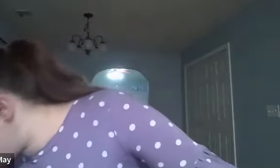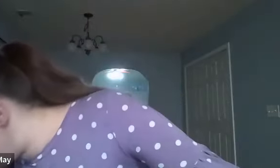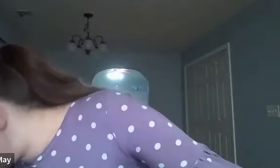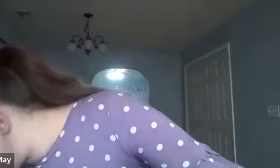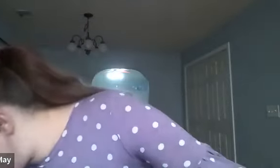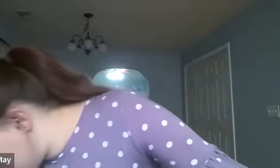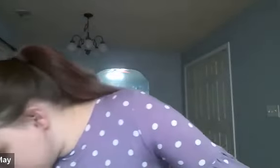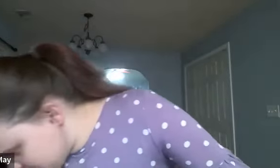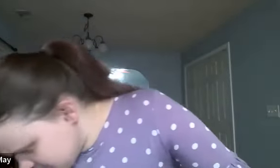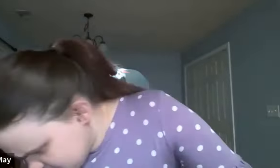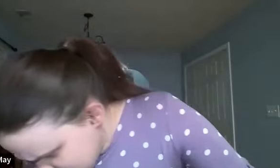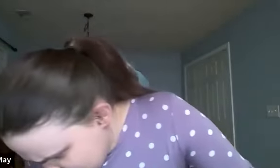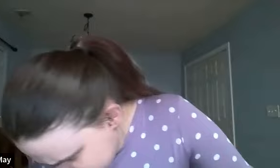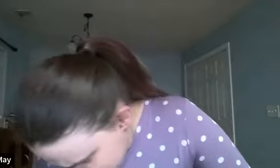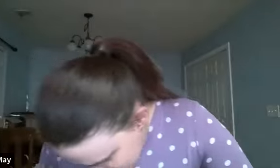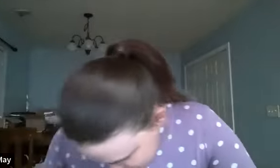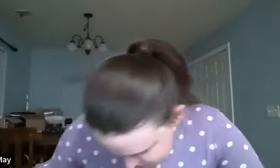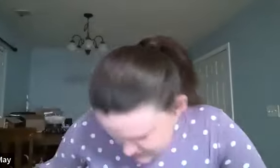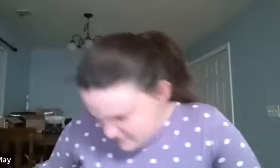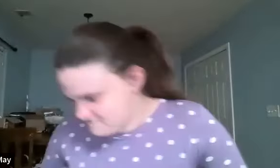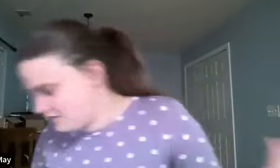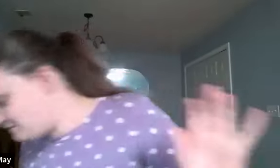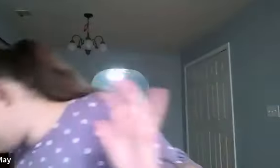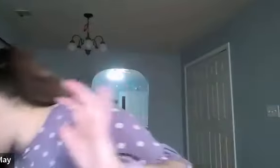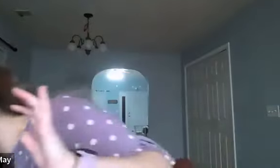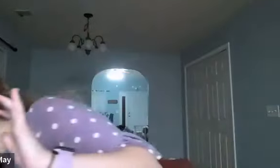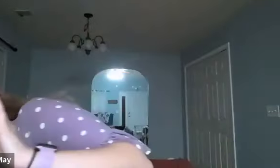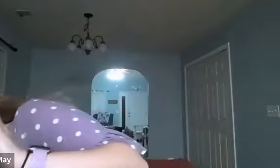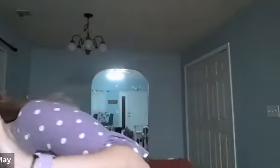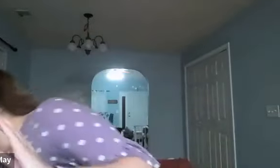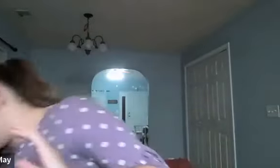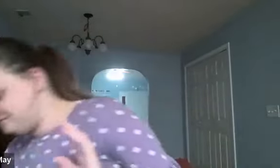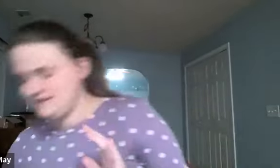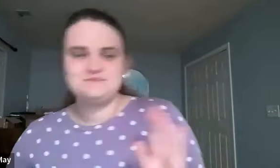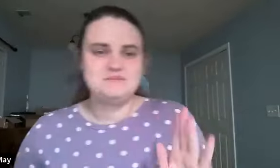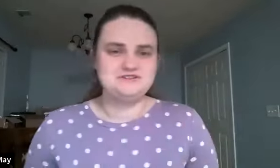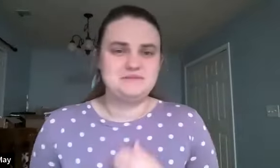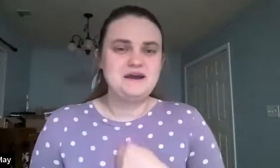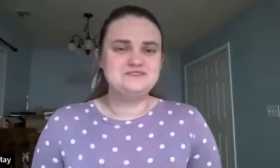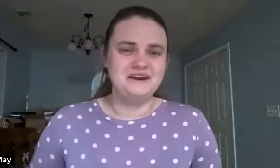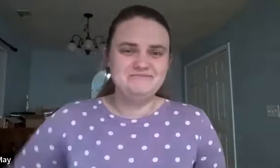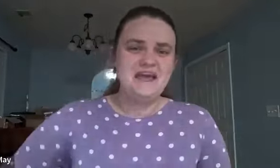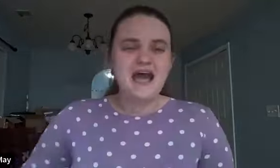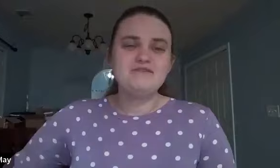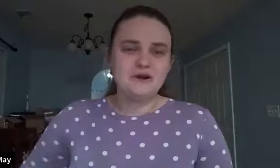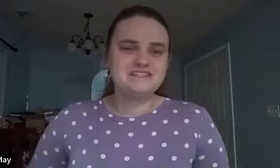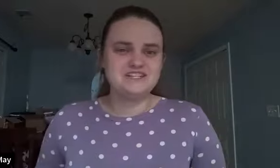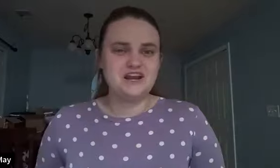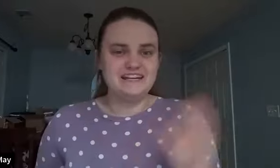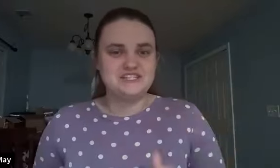have after that, sorry, someone fell on my foot and I was trying to figure out, oh, it's my purse strap. I'm sorry. I have a purse in the chair and it just